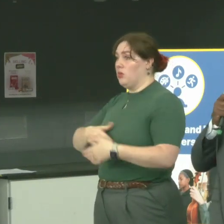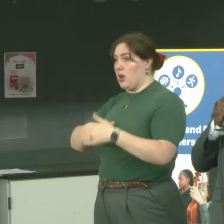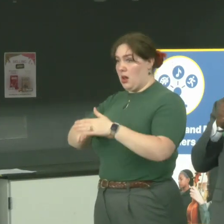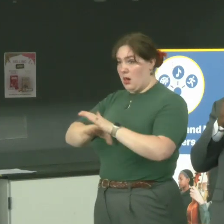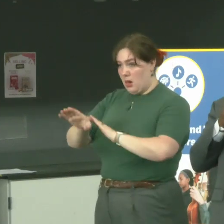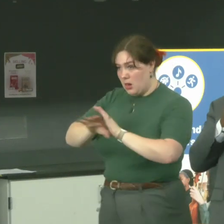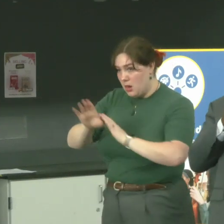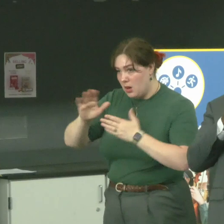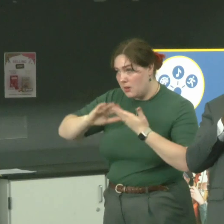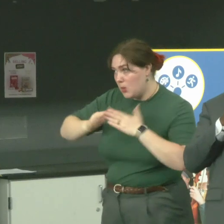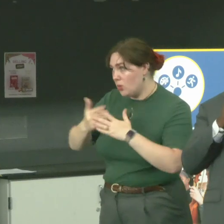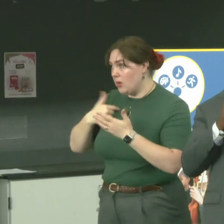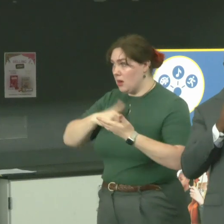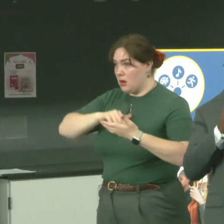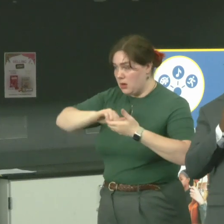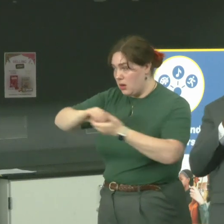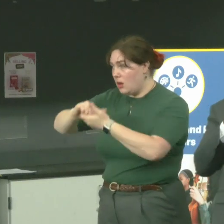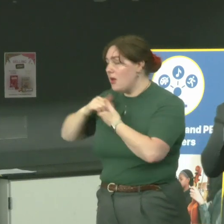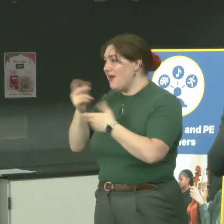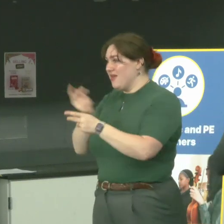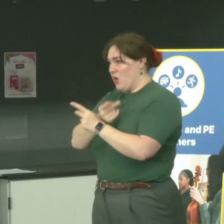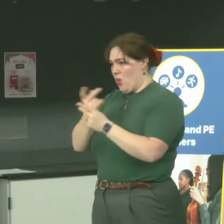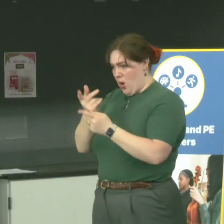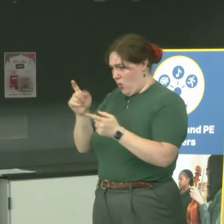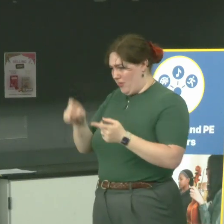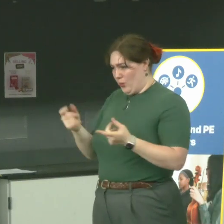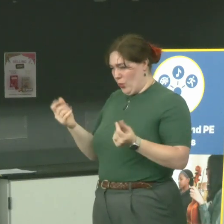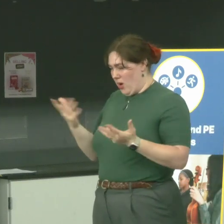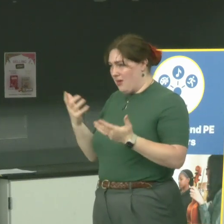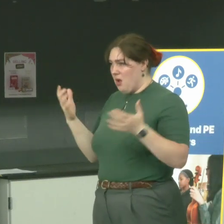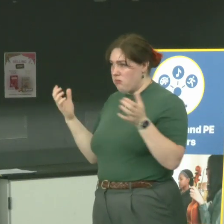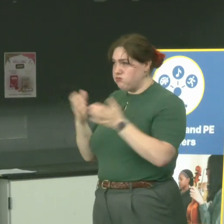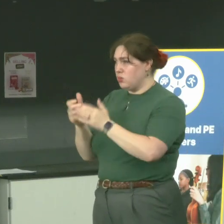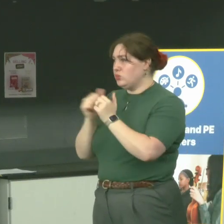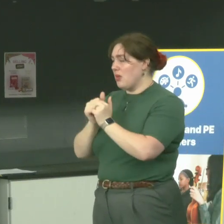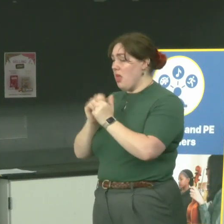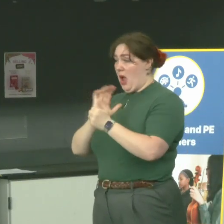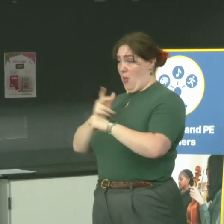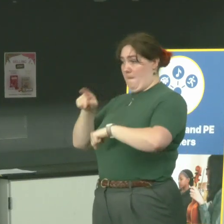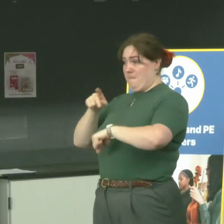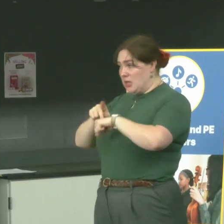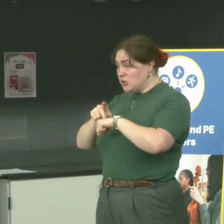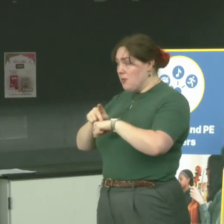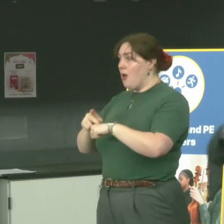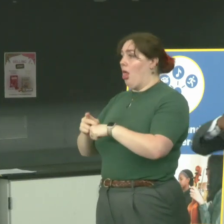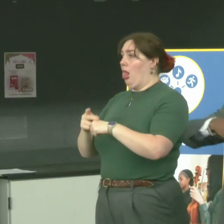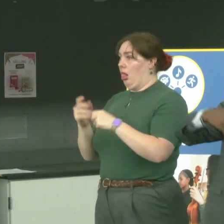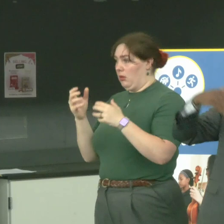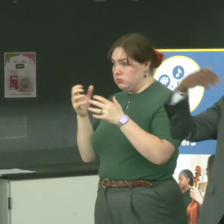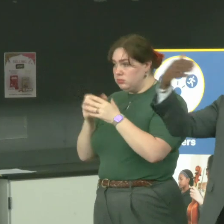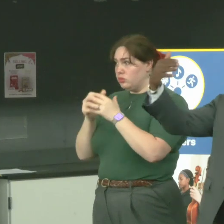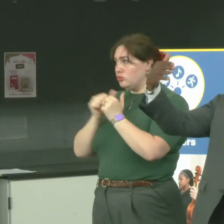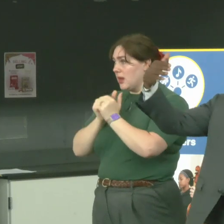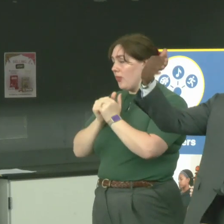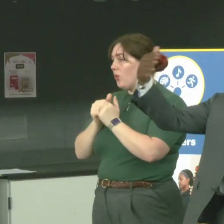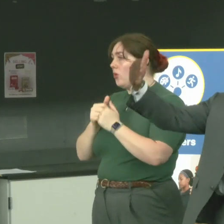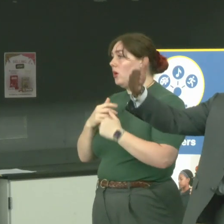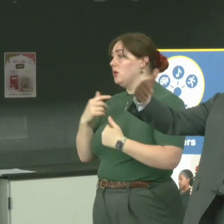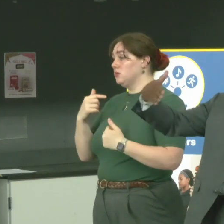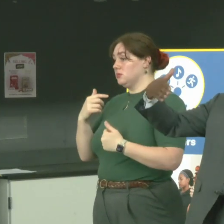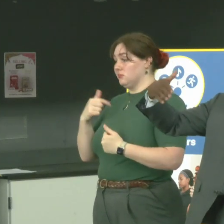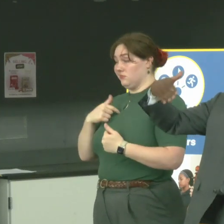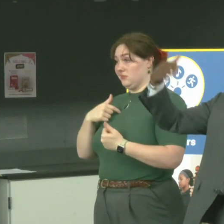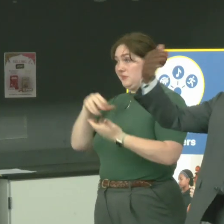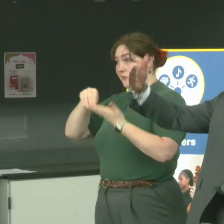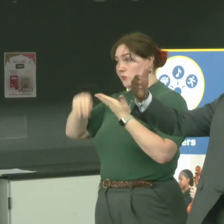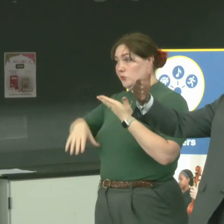We developed the things that we needed to do to come together. Our principals held us together. I was even a student